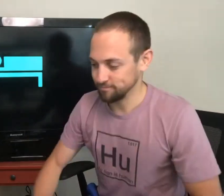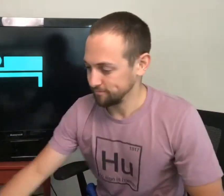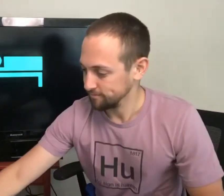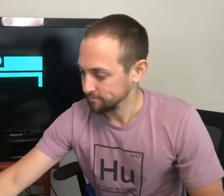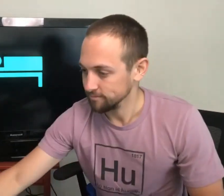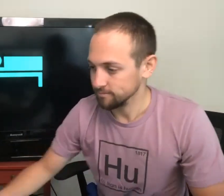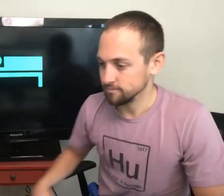way.